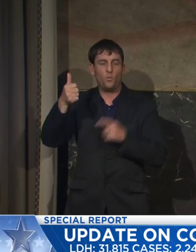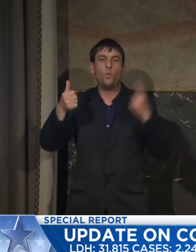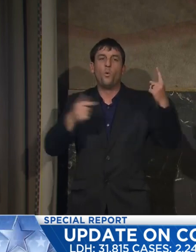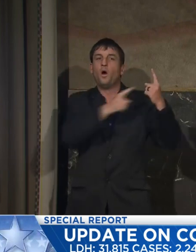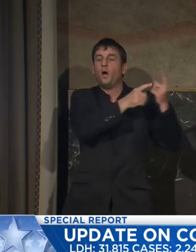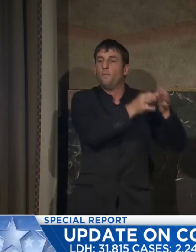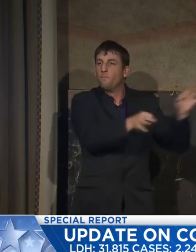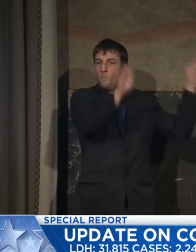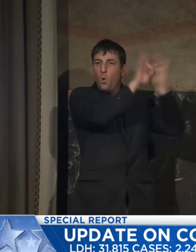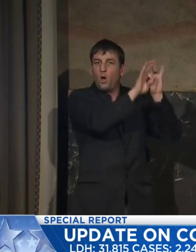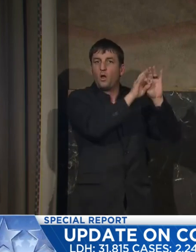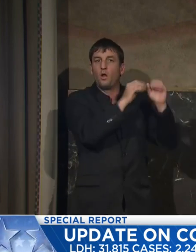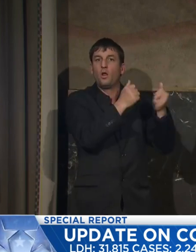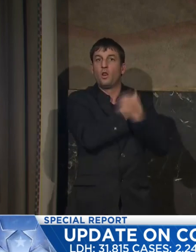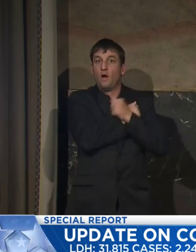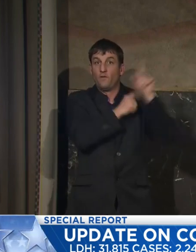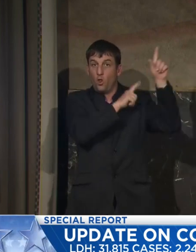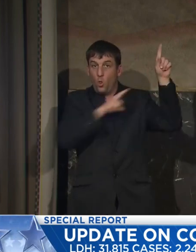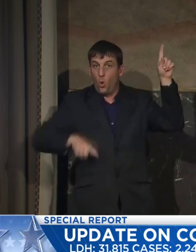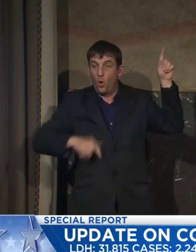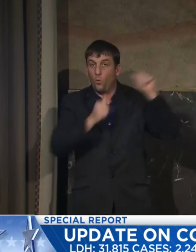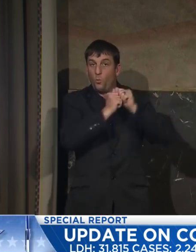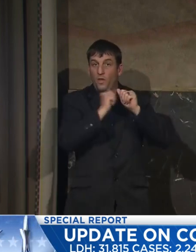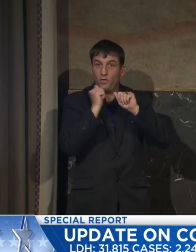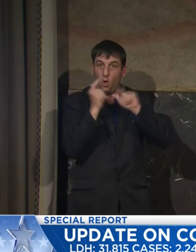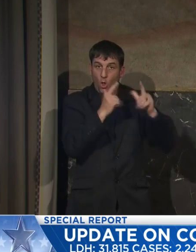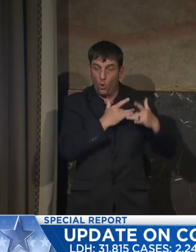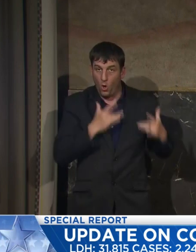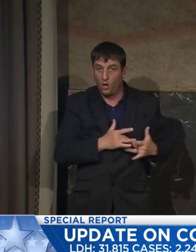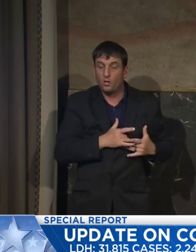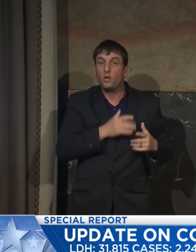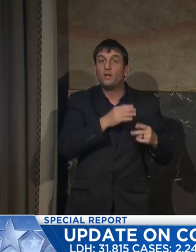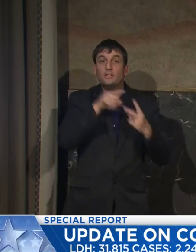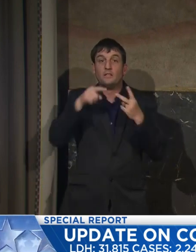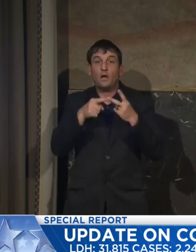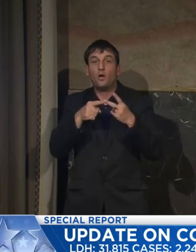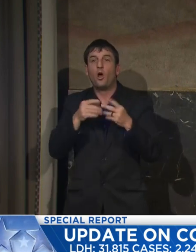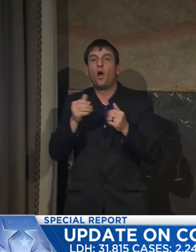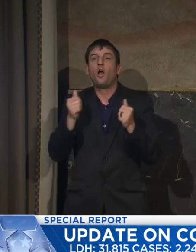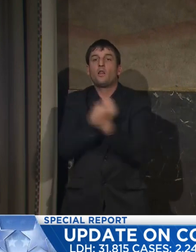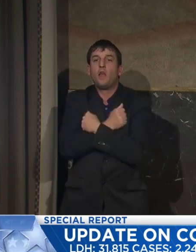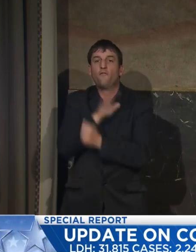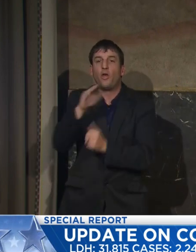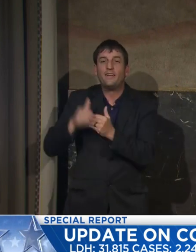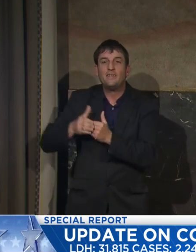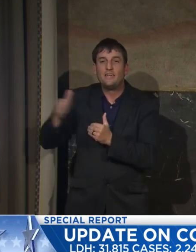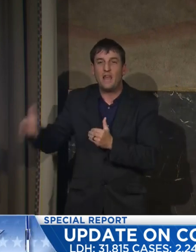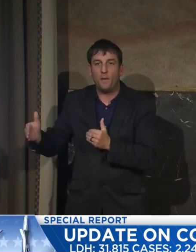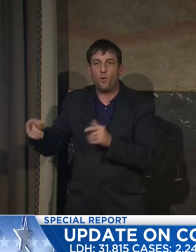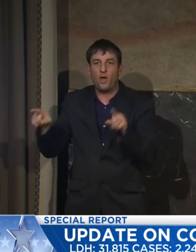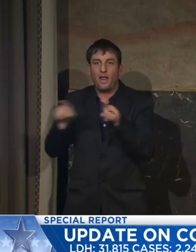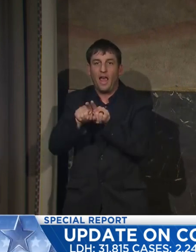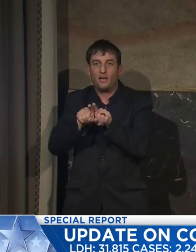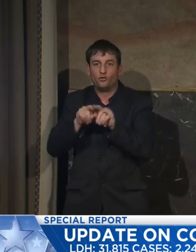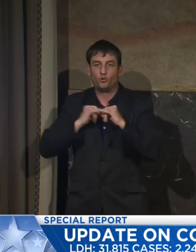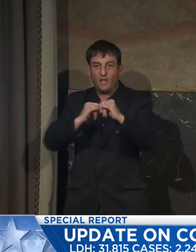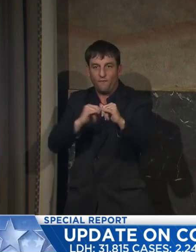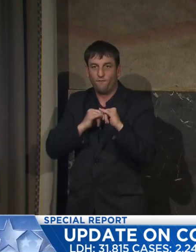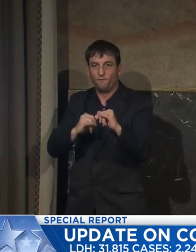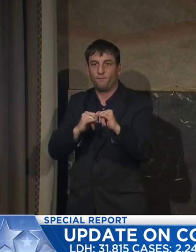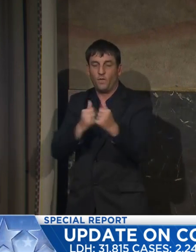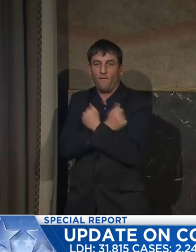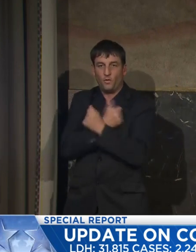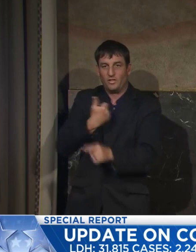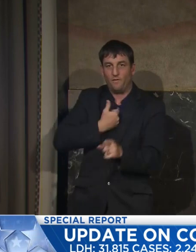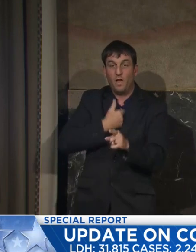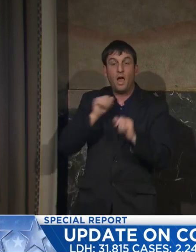one, loving the Lord with all your heart and so forth, is loving your neighbor as yourself. One of the ways you can love your neighbor as yourself is to